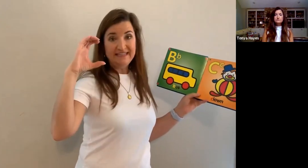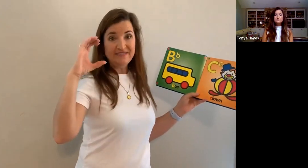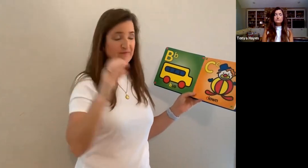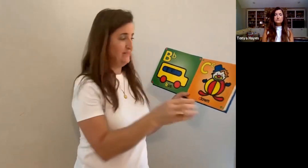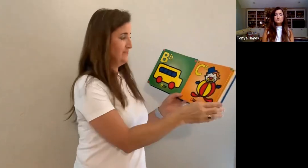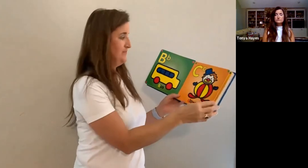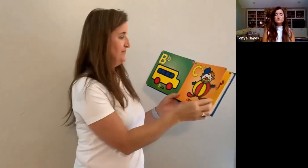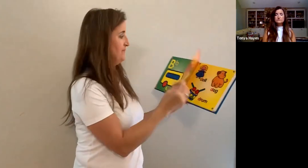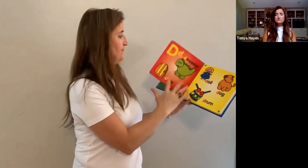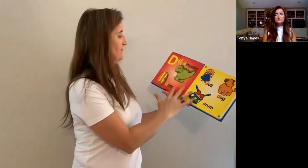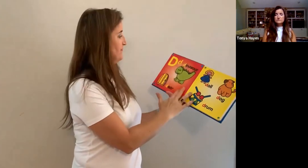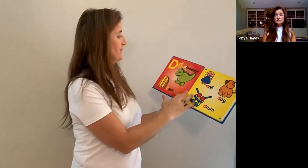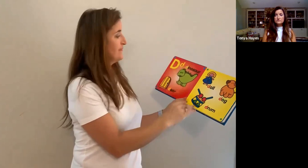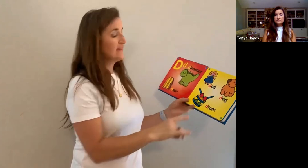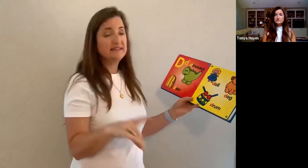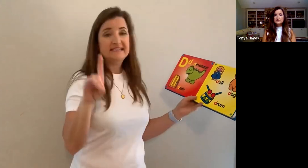C,